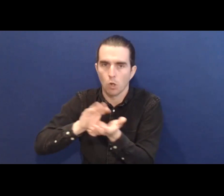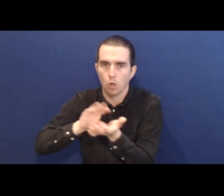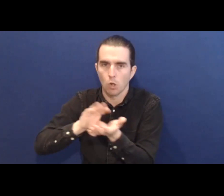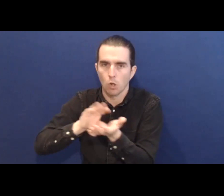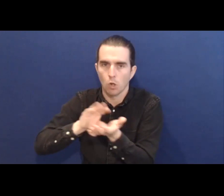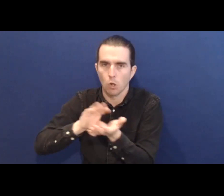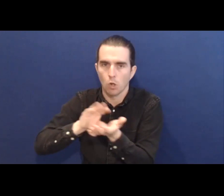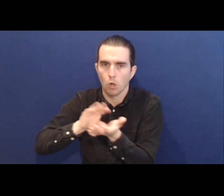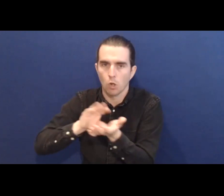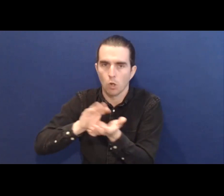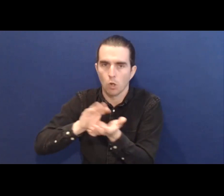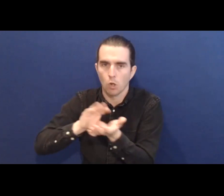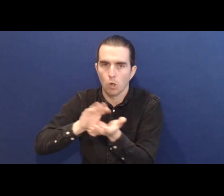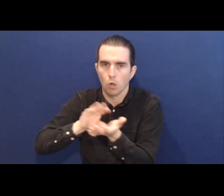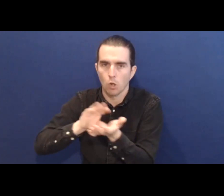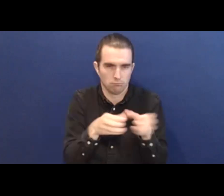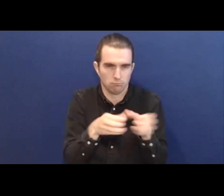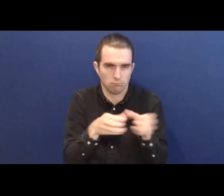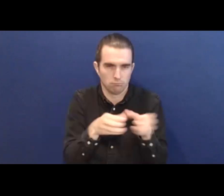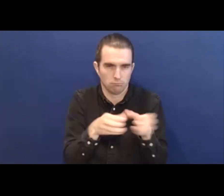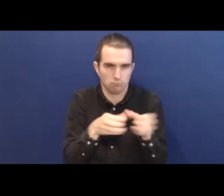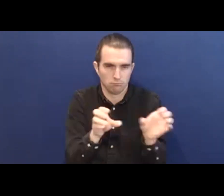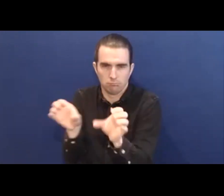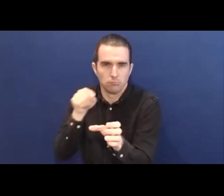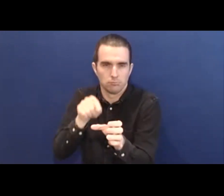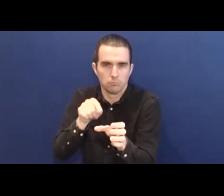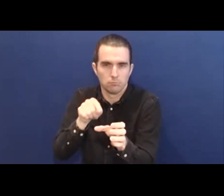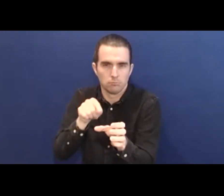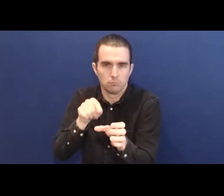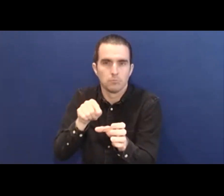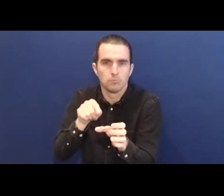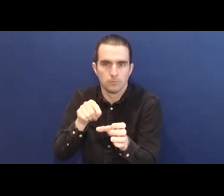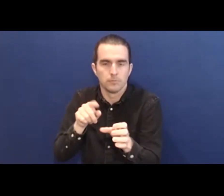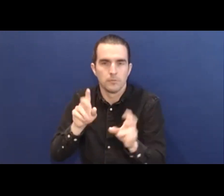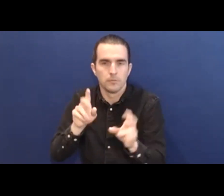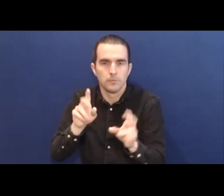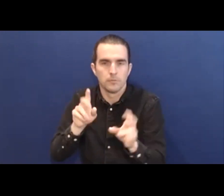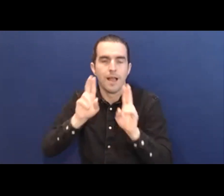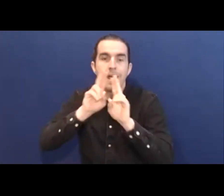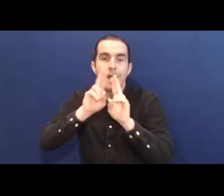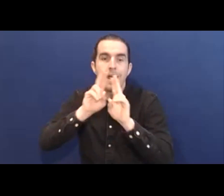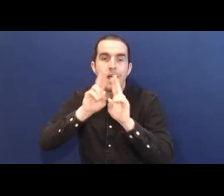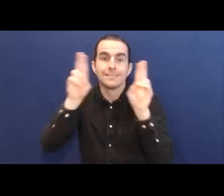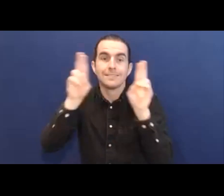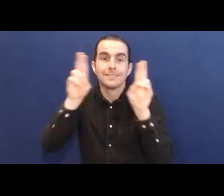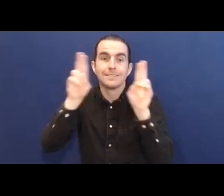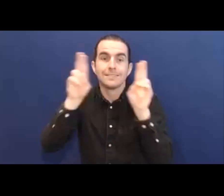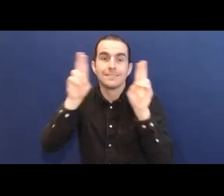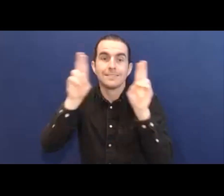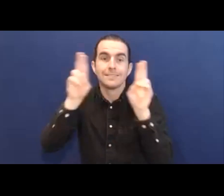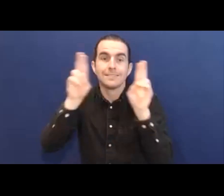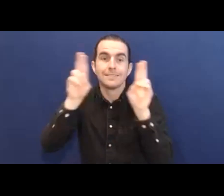that will have captioning will be breakout room 2.